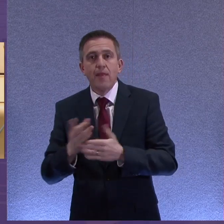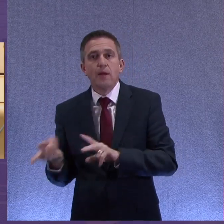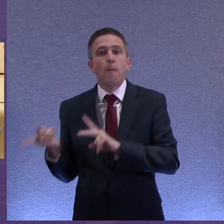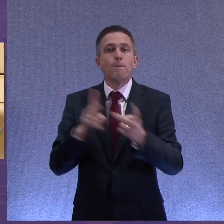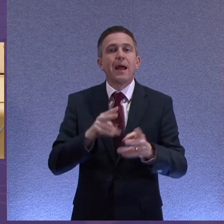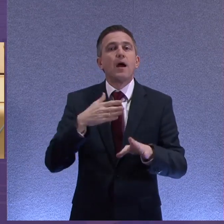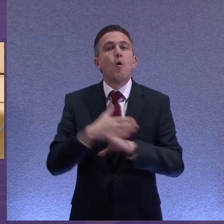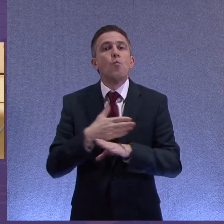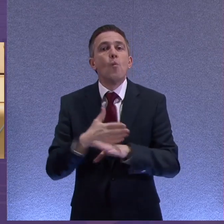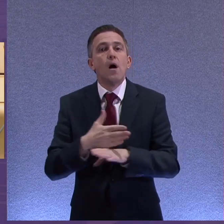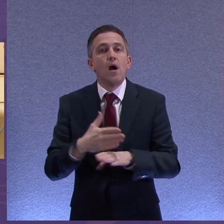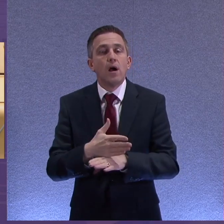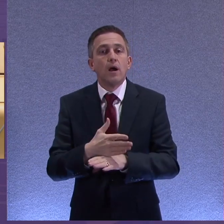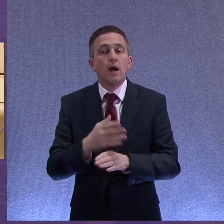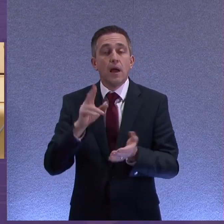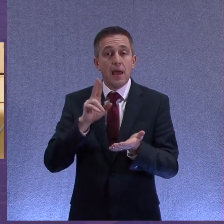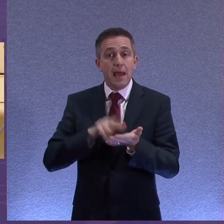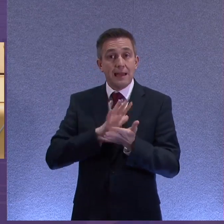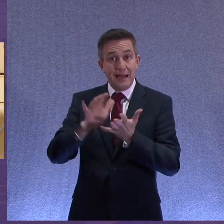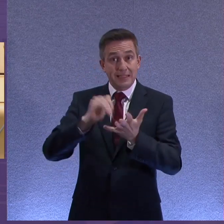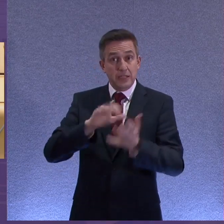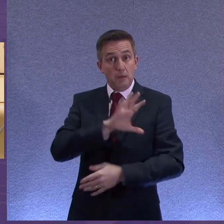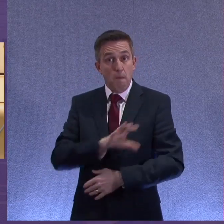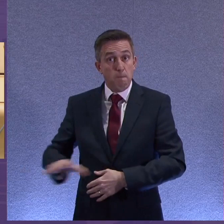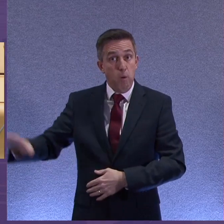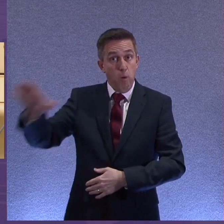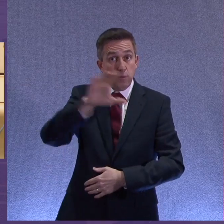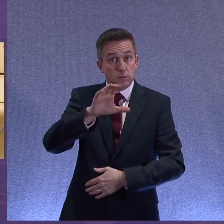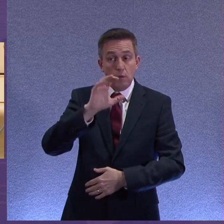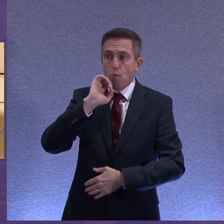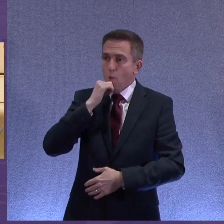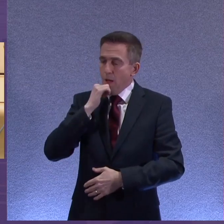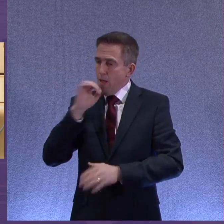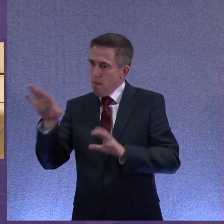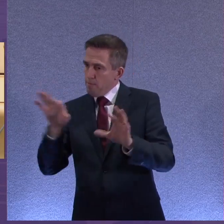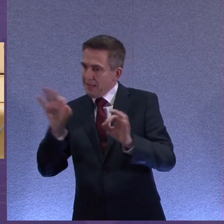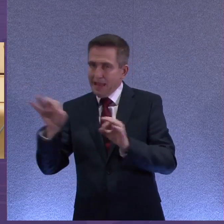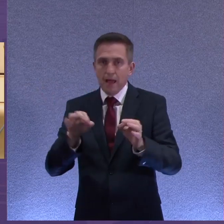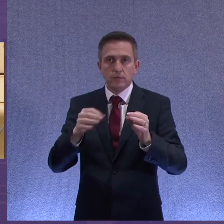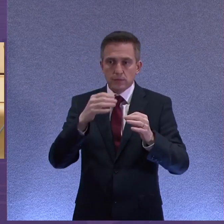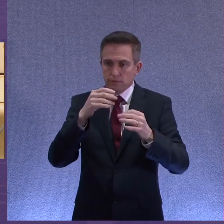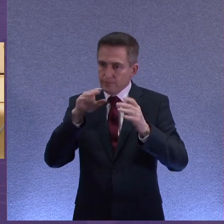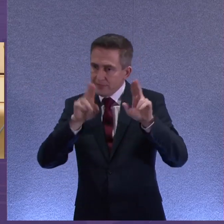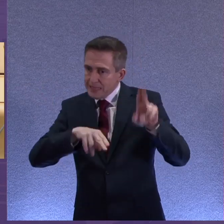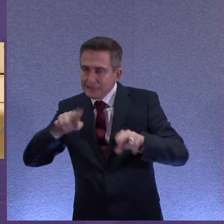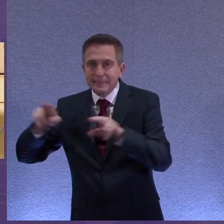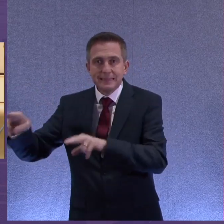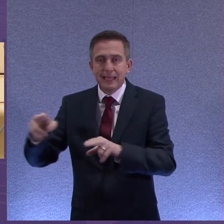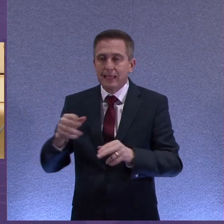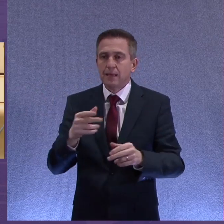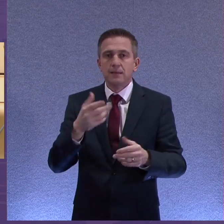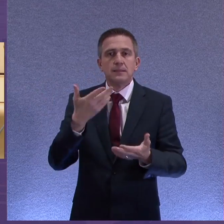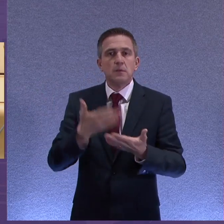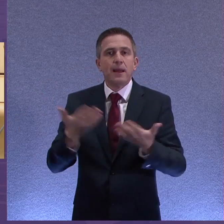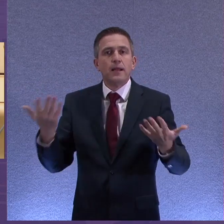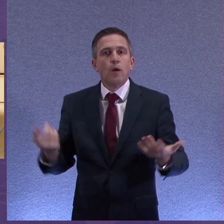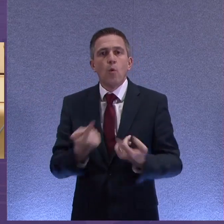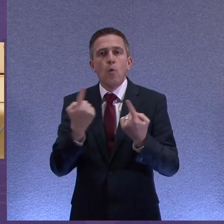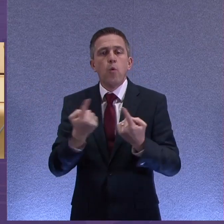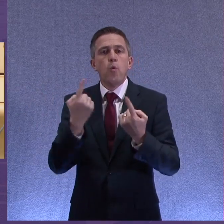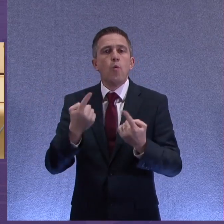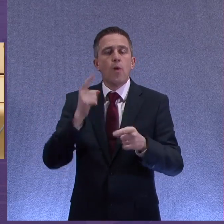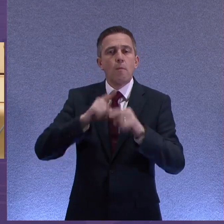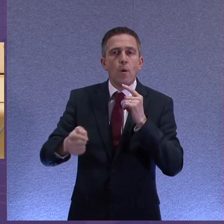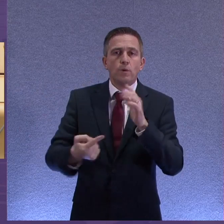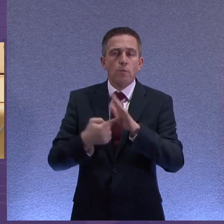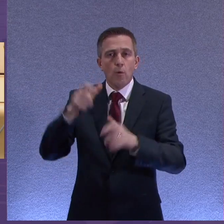so. NHS boards will prioritise testing based on where the pressure is being most felt in their workforce and in